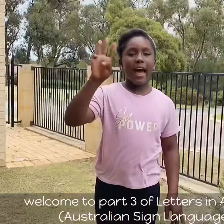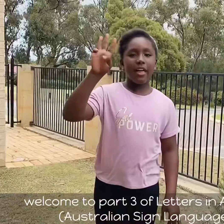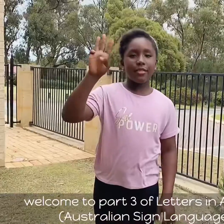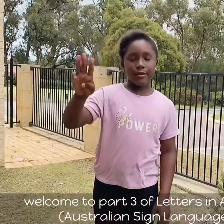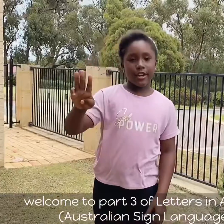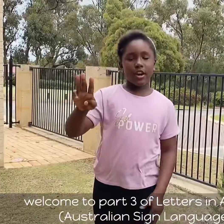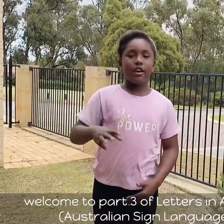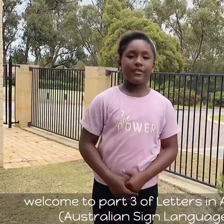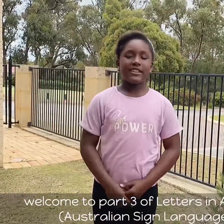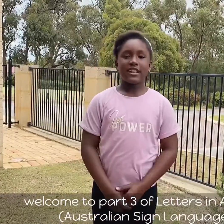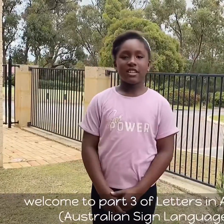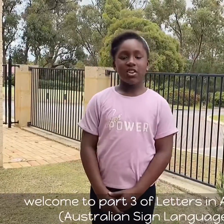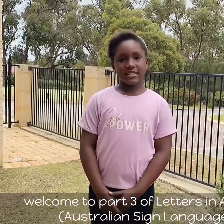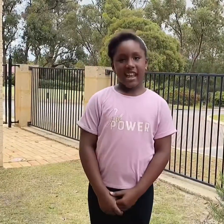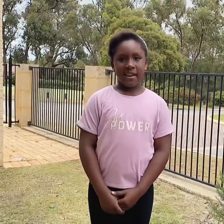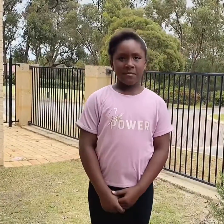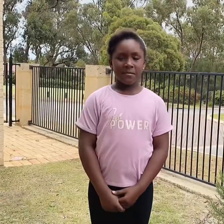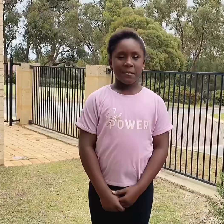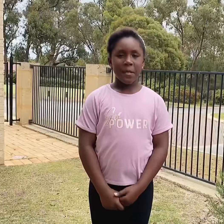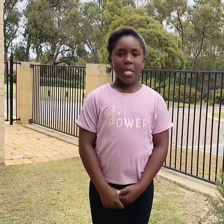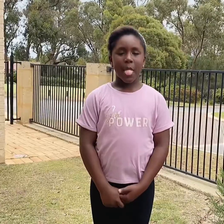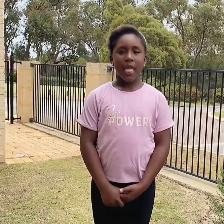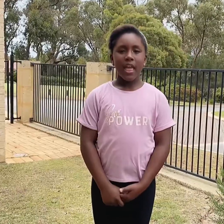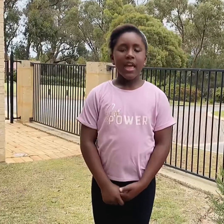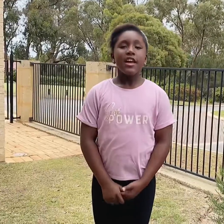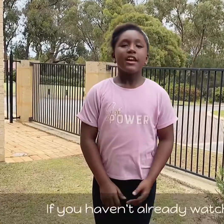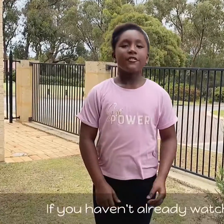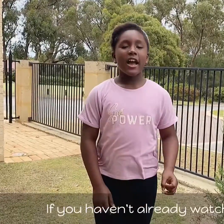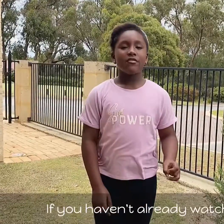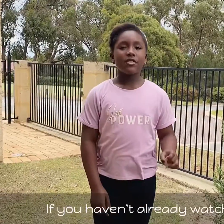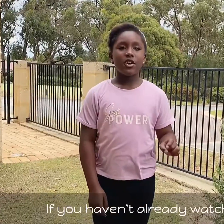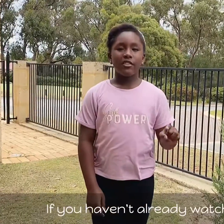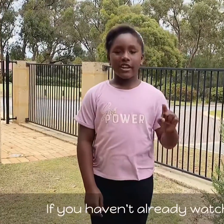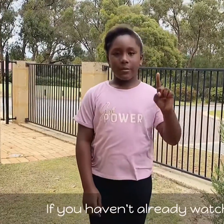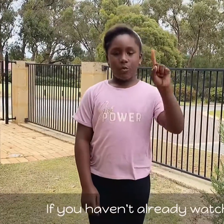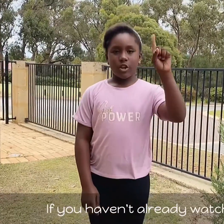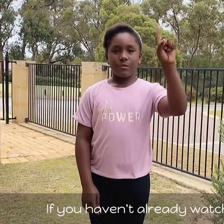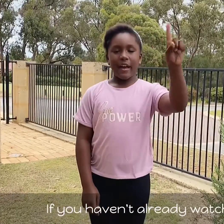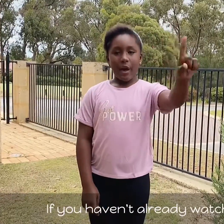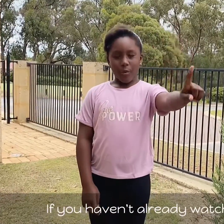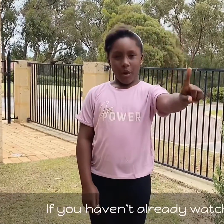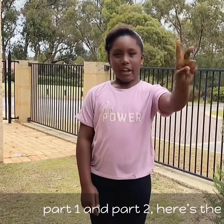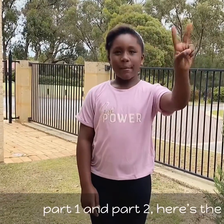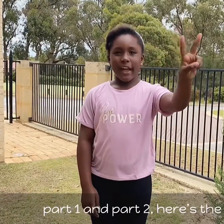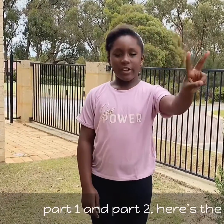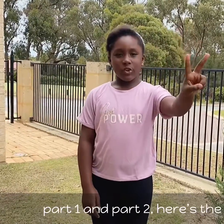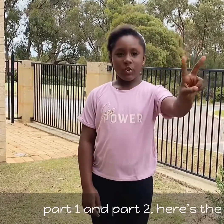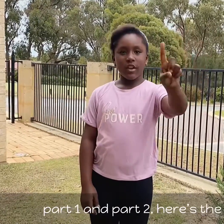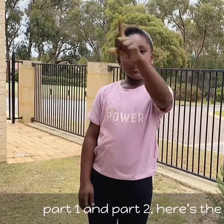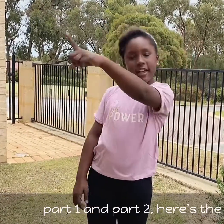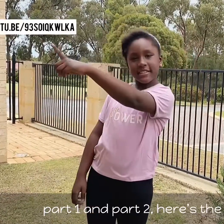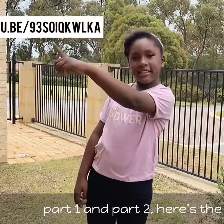part 3 of Letters in Auslan. If you haven't already watched part 1 and part 2, here's the